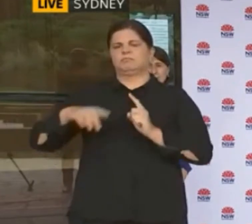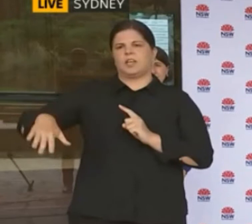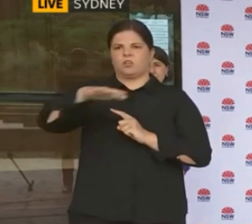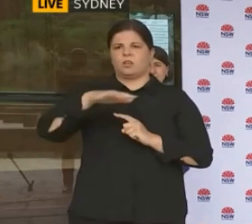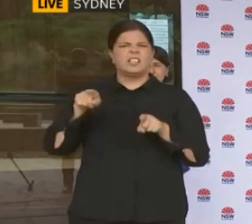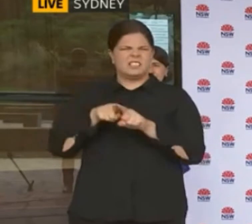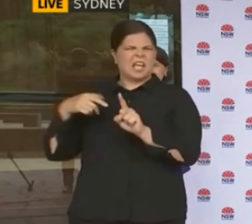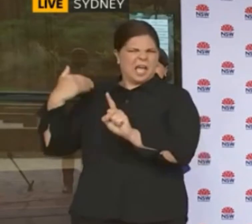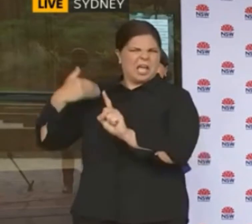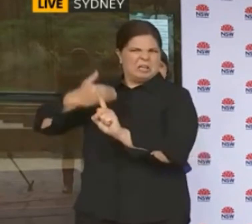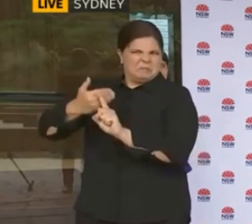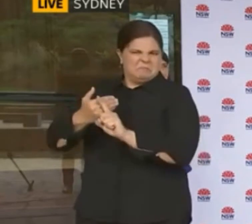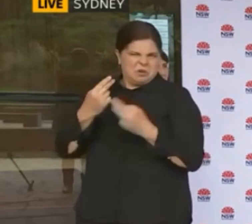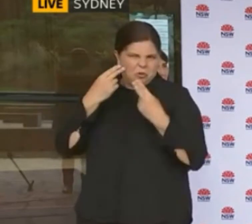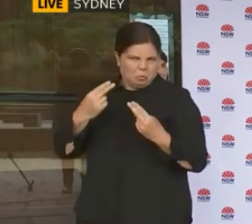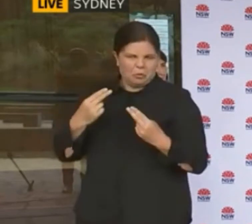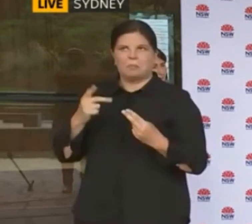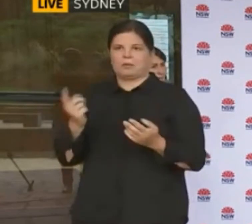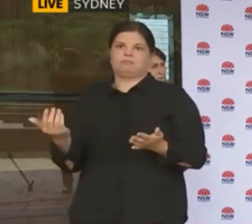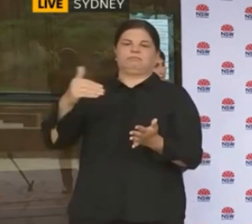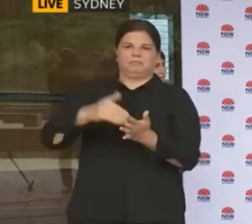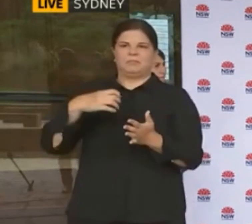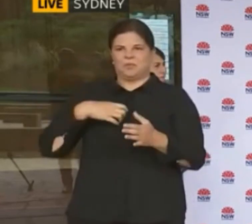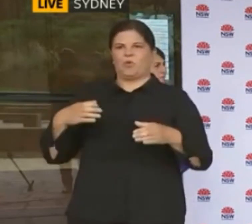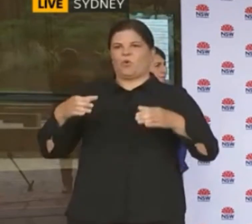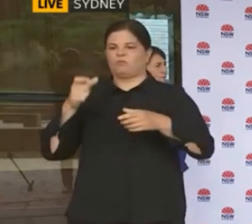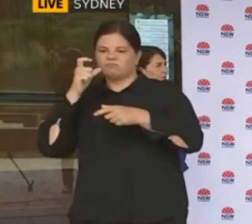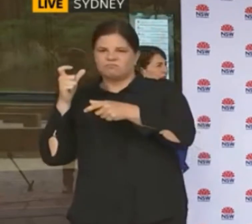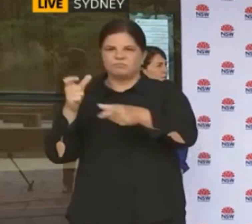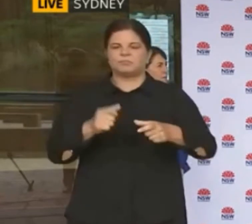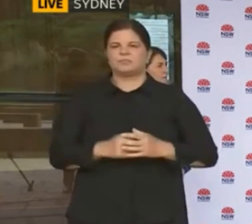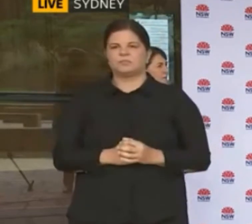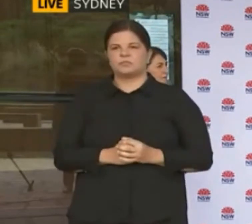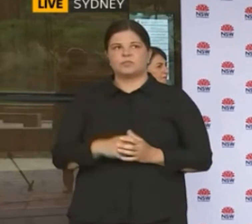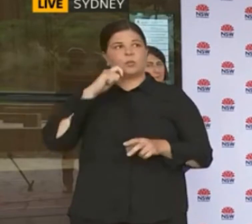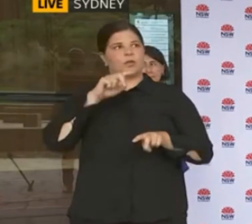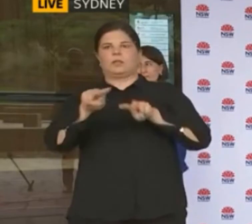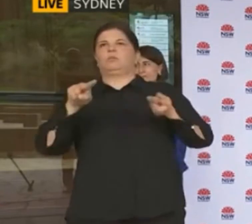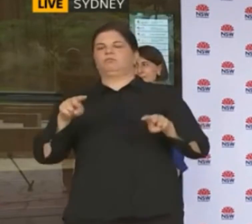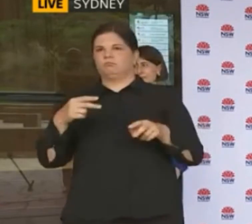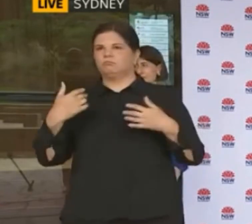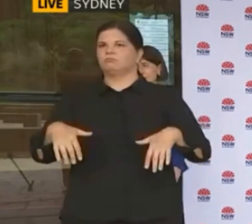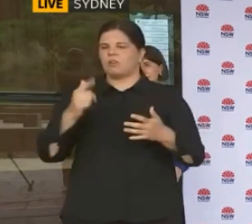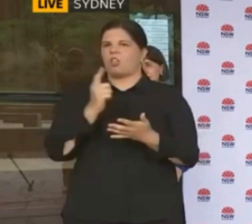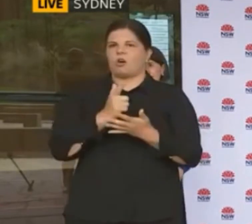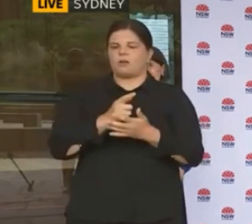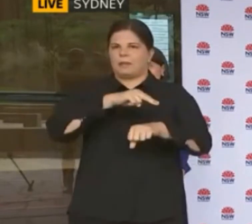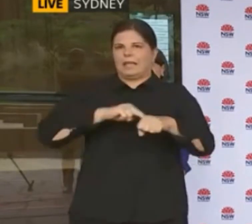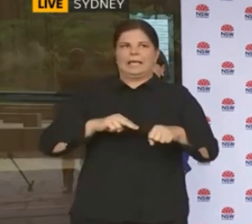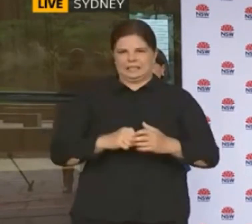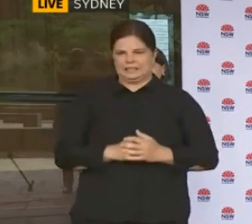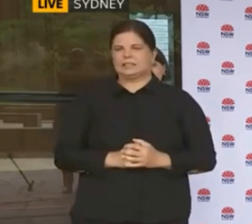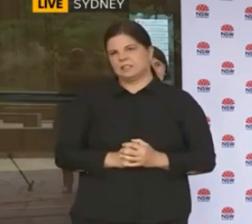Eve celebration to date. So officers will be out and about in commands across the metropolitan area. I just